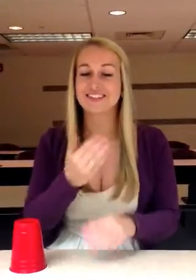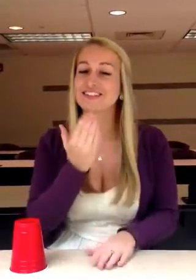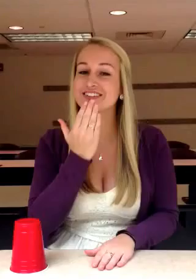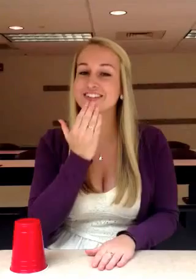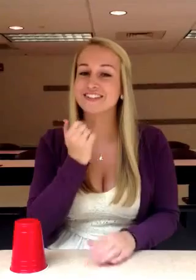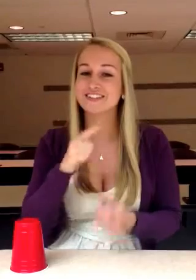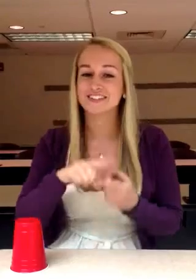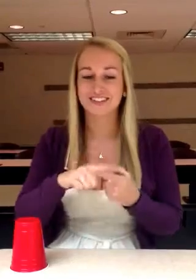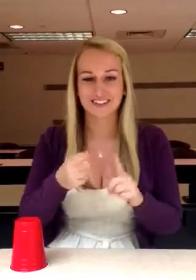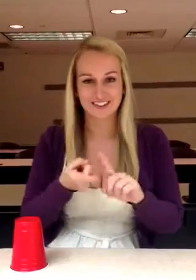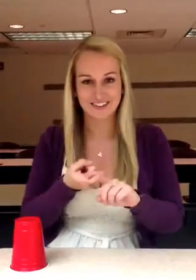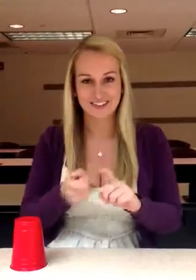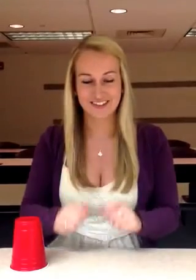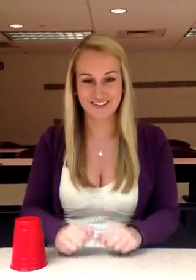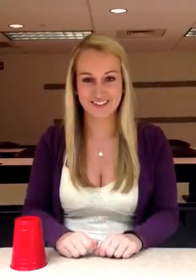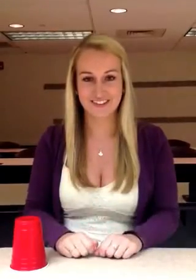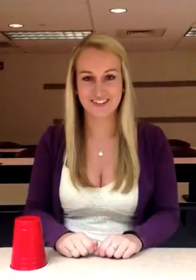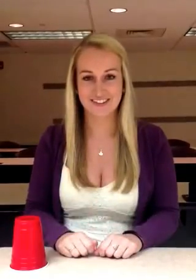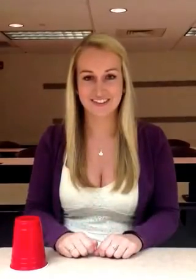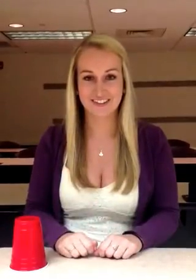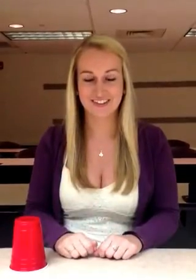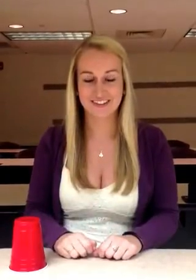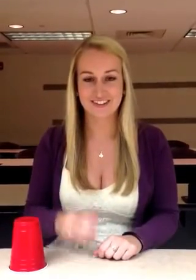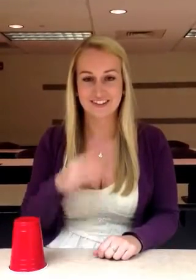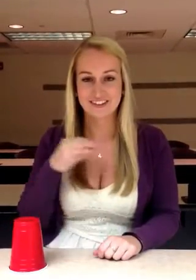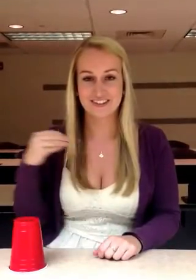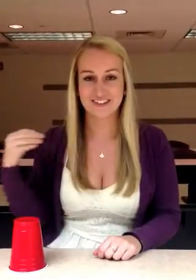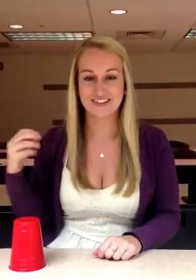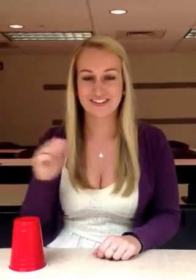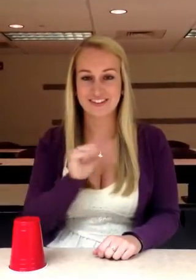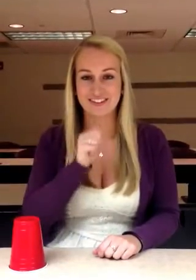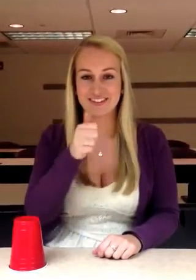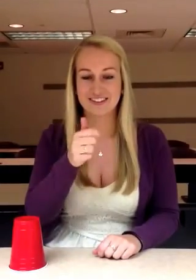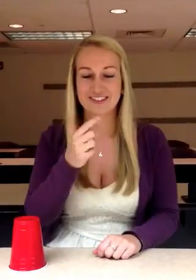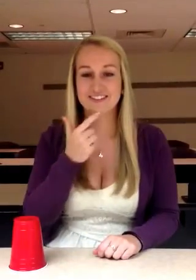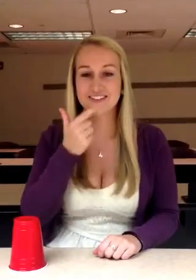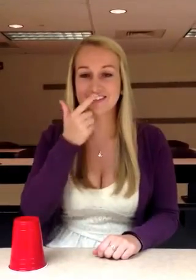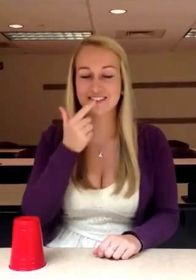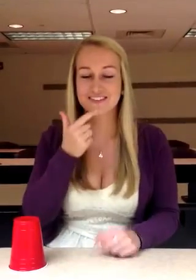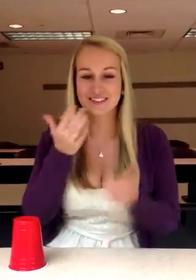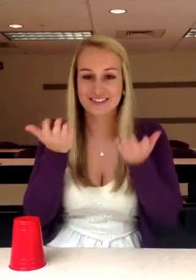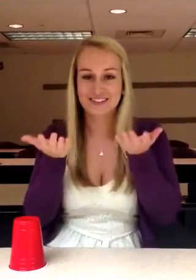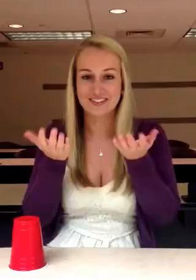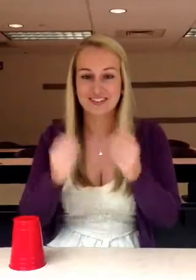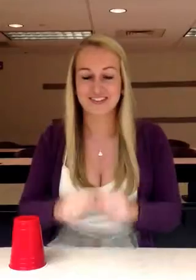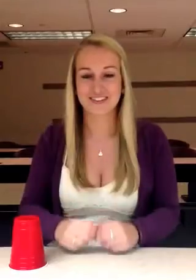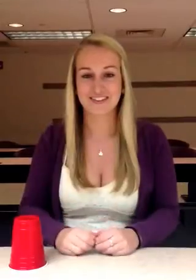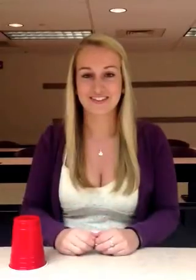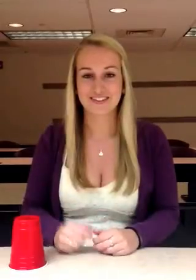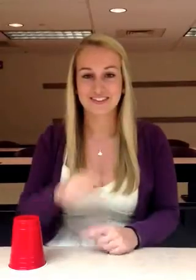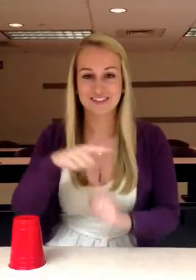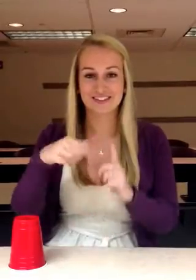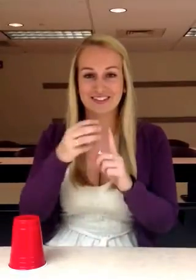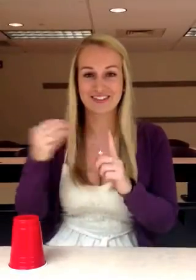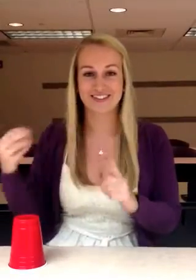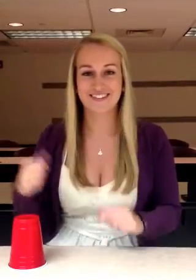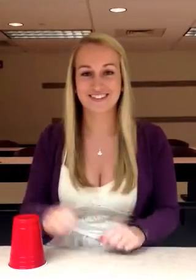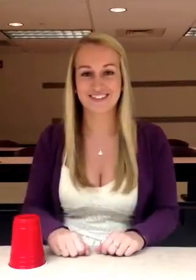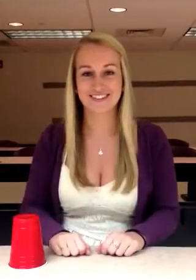sure would like some sweet company, and I'm leaving tomorrow, what do you say, when I'm gone,